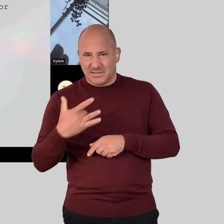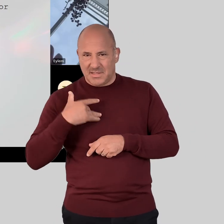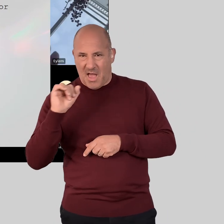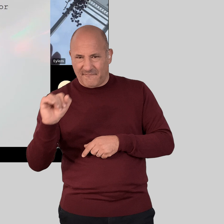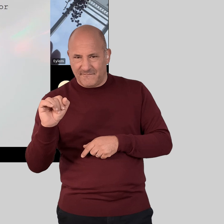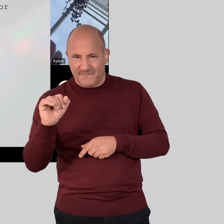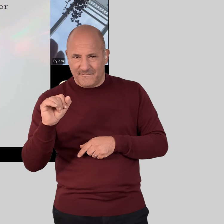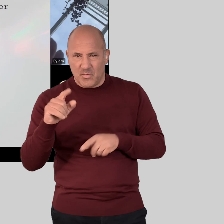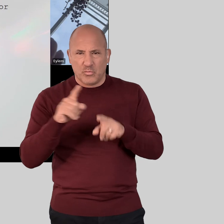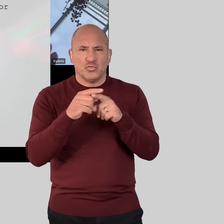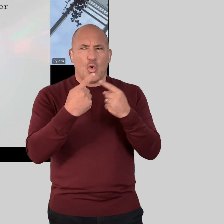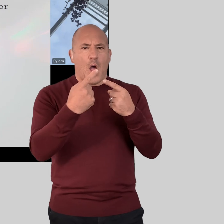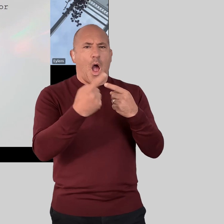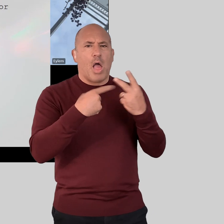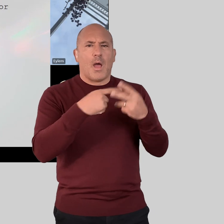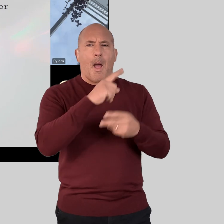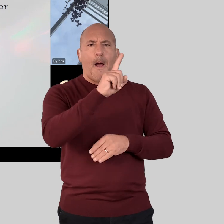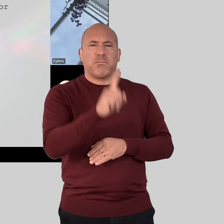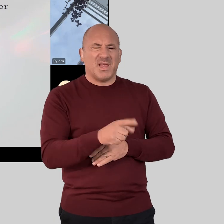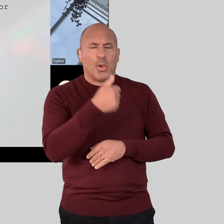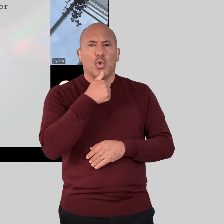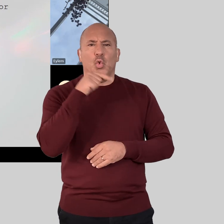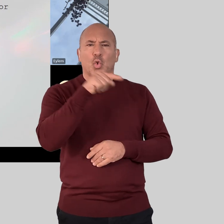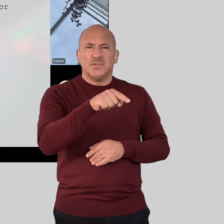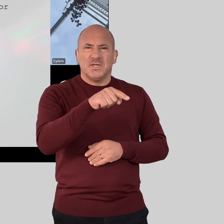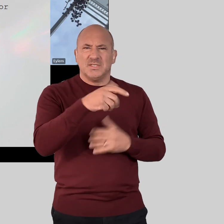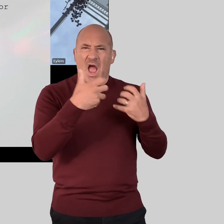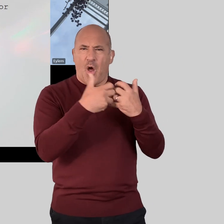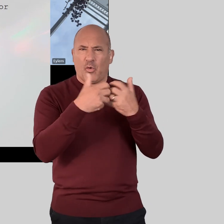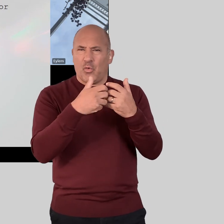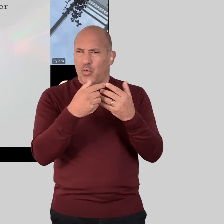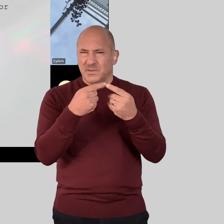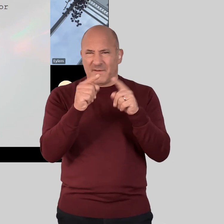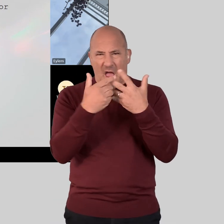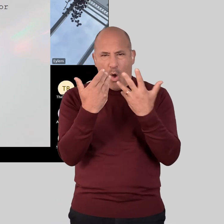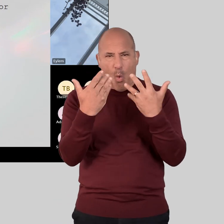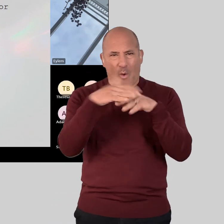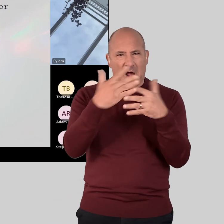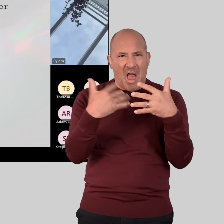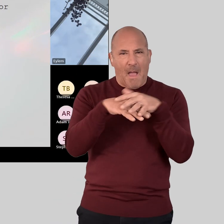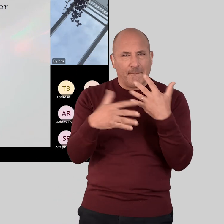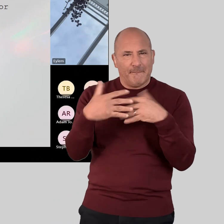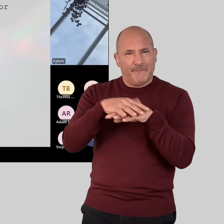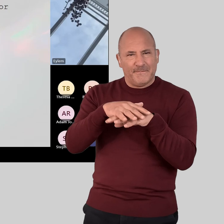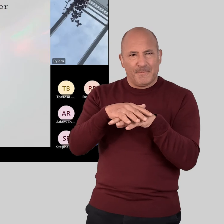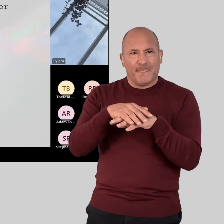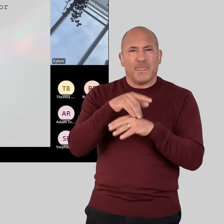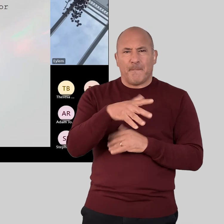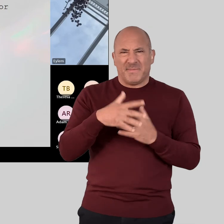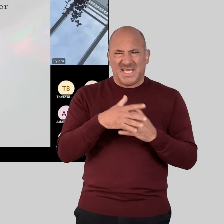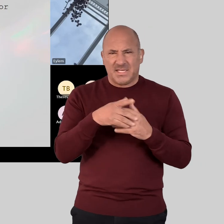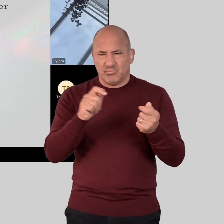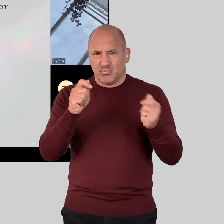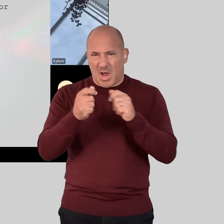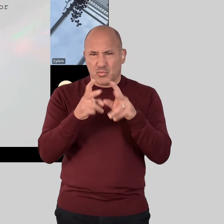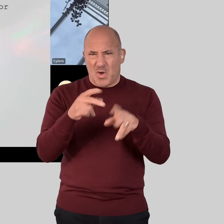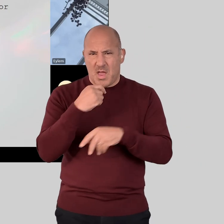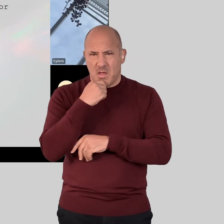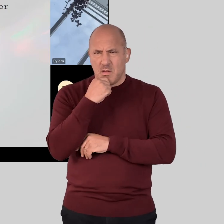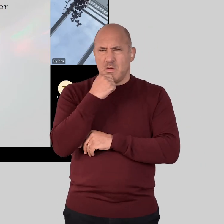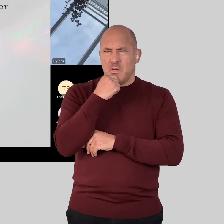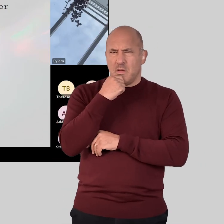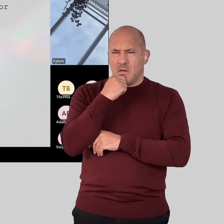different ways that ownership overlaps within one artist's life and how it's more about the use